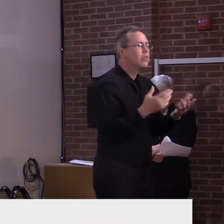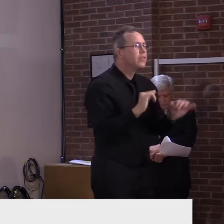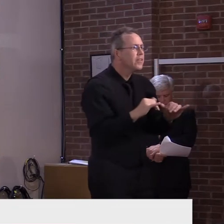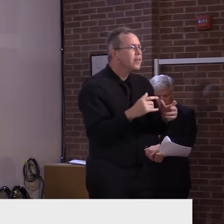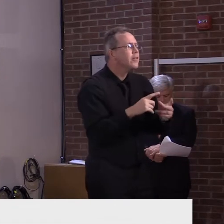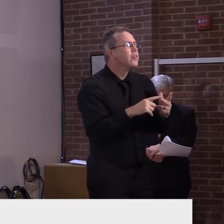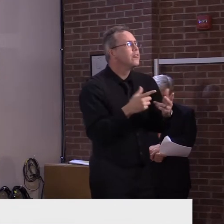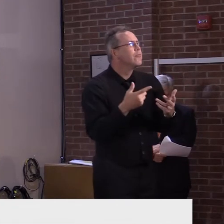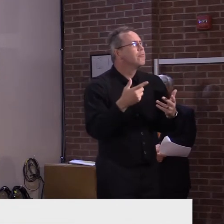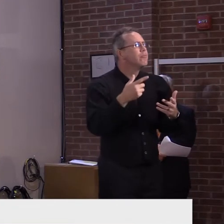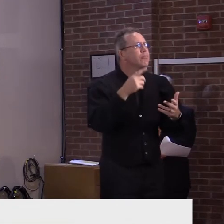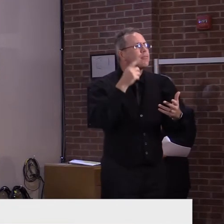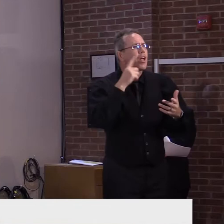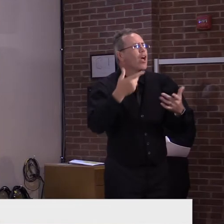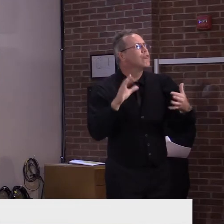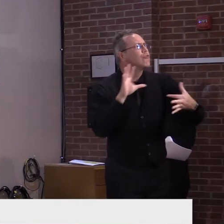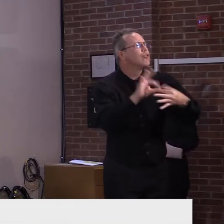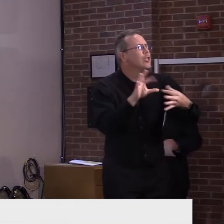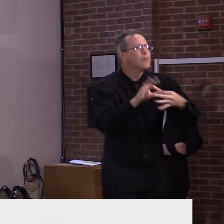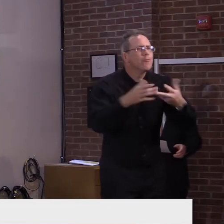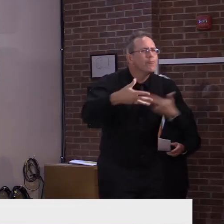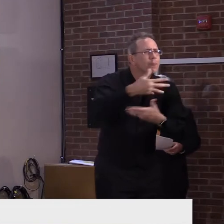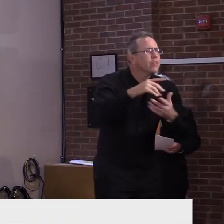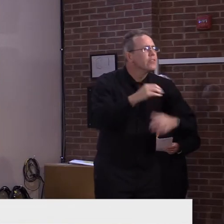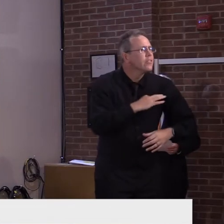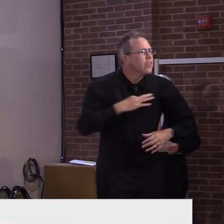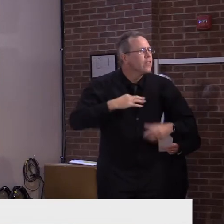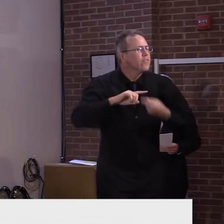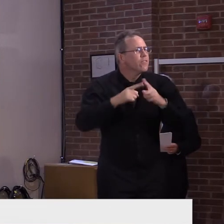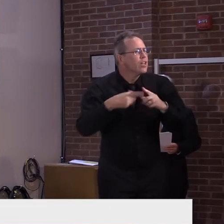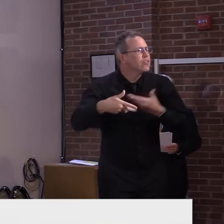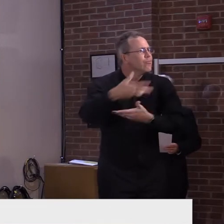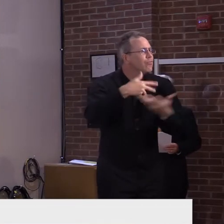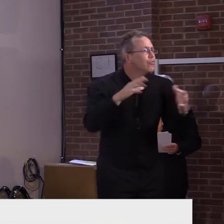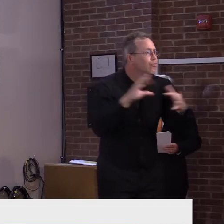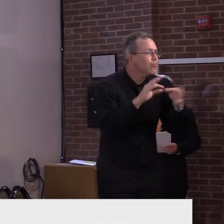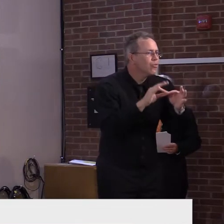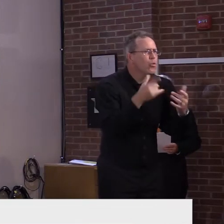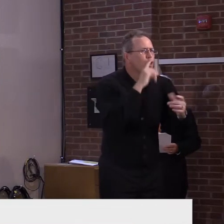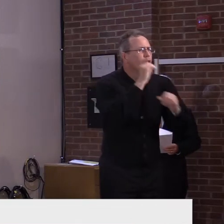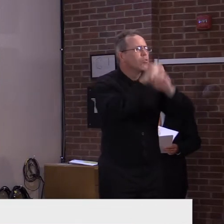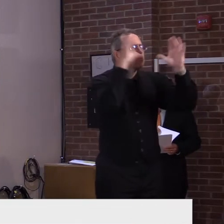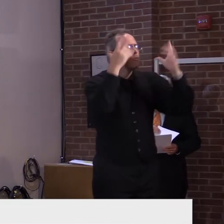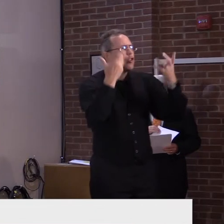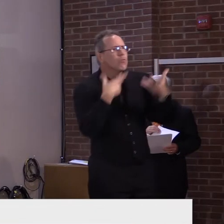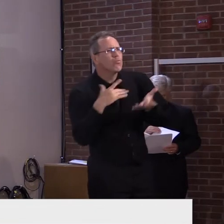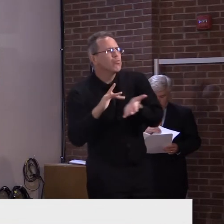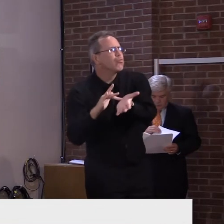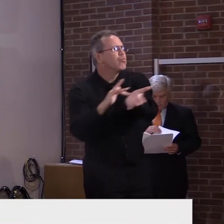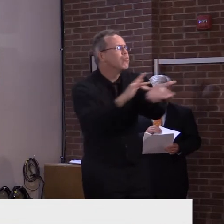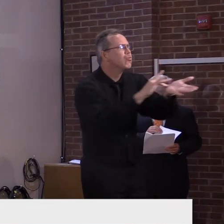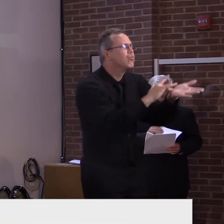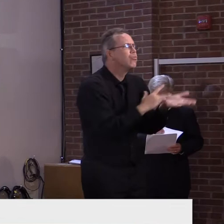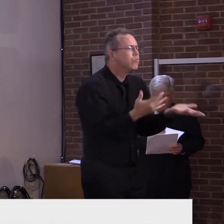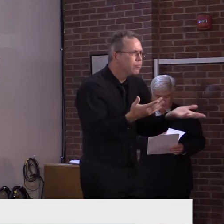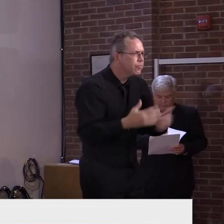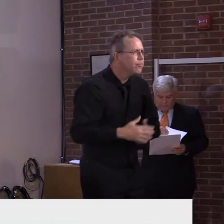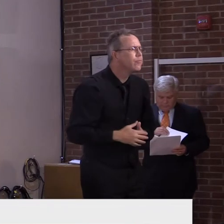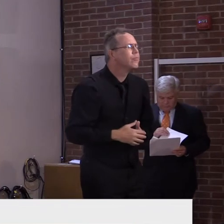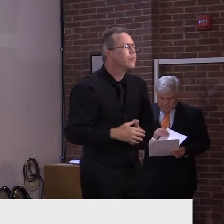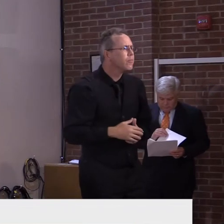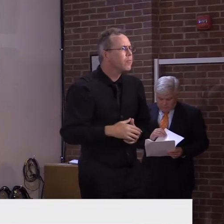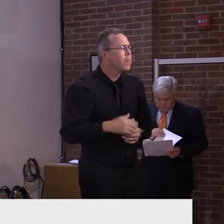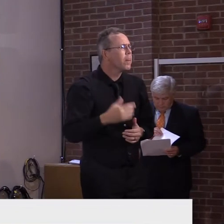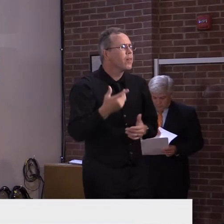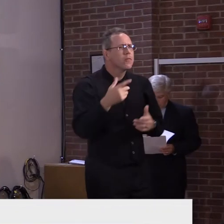are the specific areas of academic need? Are there patterns across grade levels or subject areas? This type of information will be useful in guiding the investment of